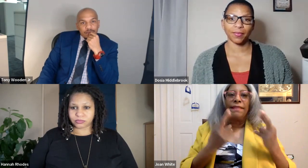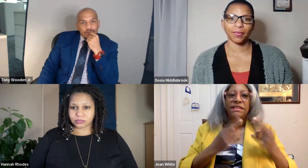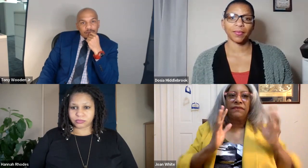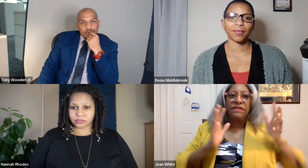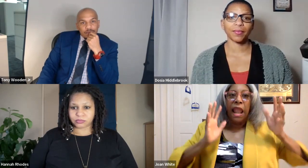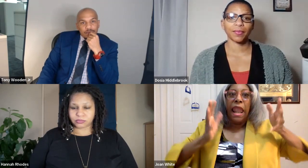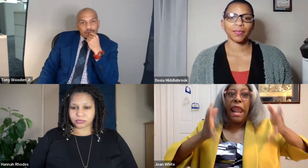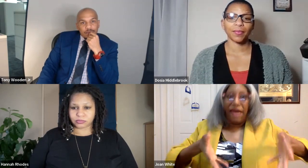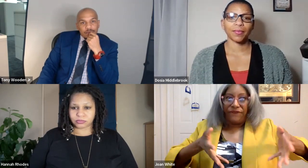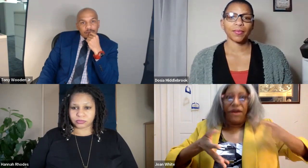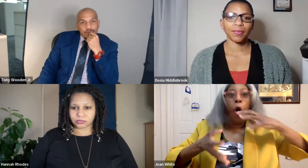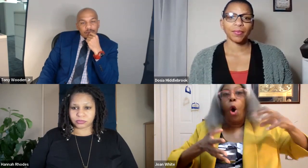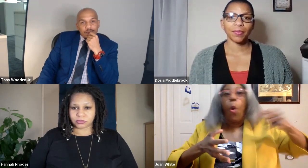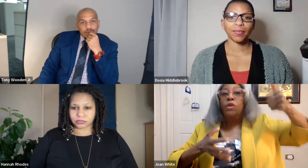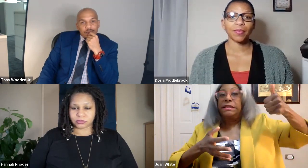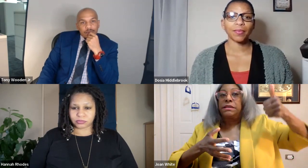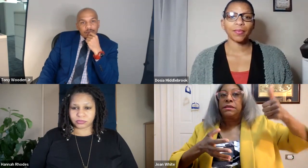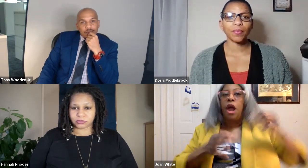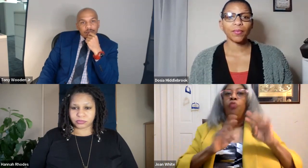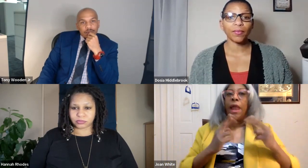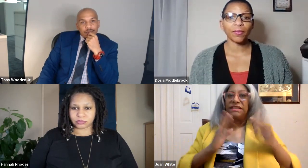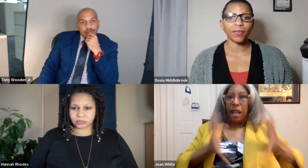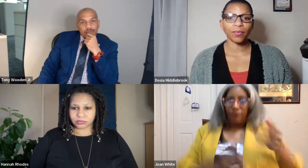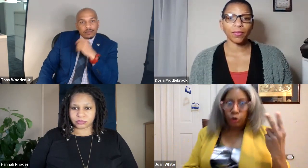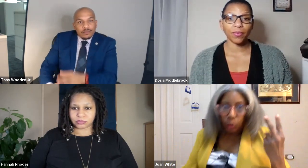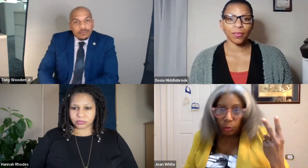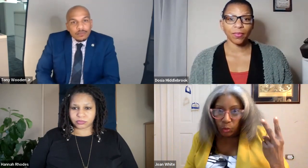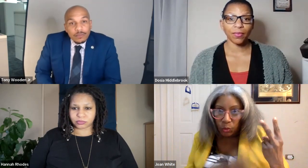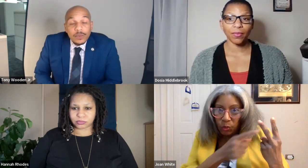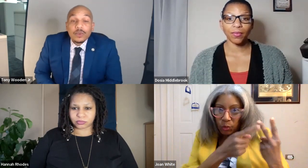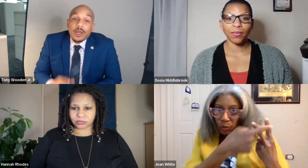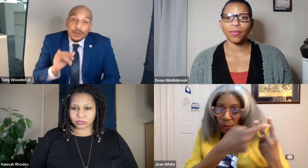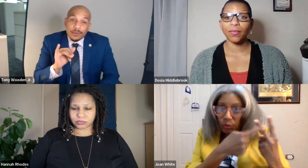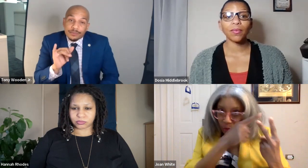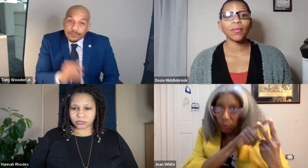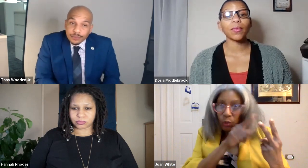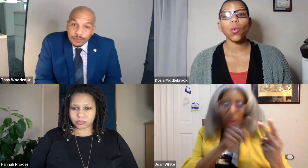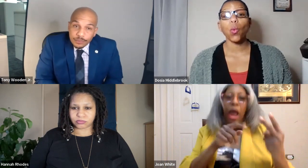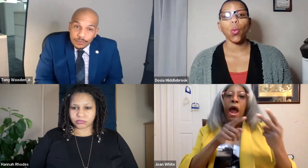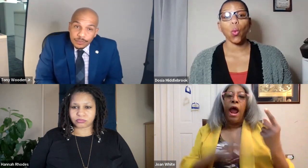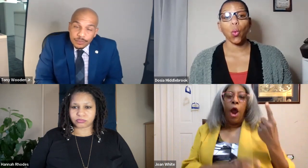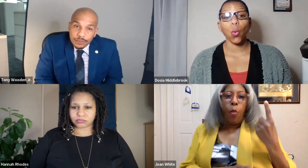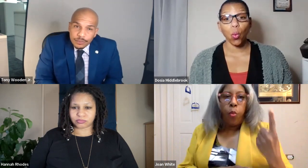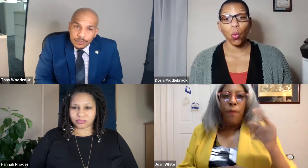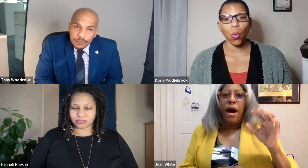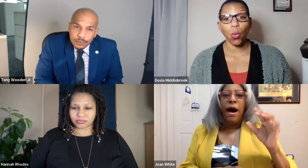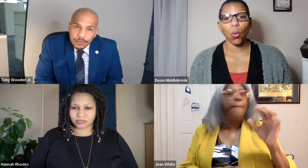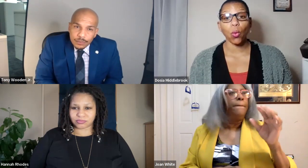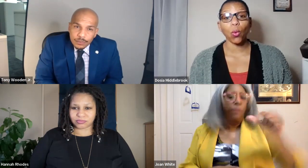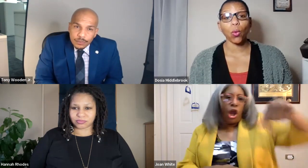grandparent generation. They were the oldest relatives. I think of that generation, there's two left. One